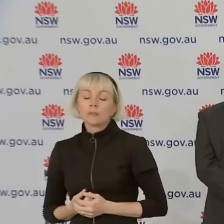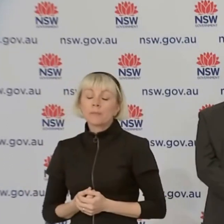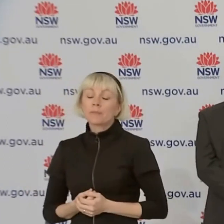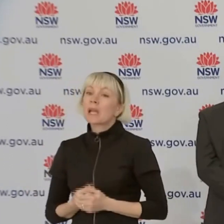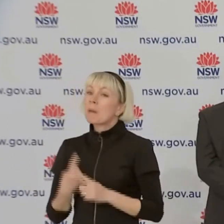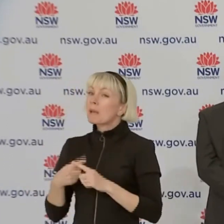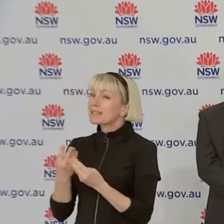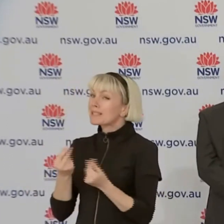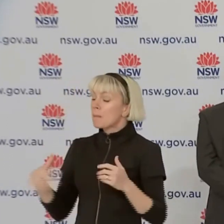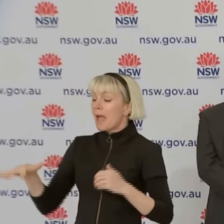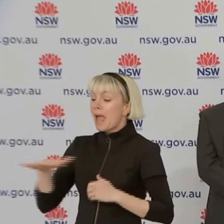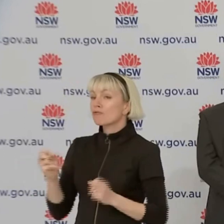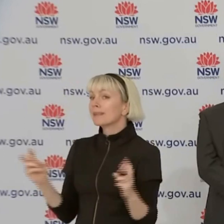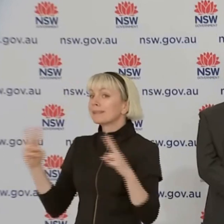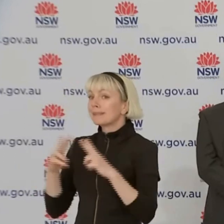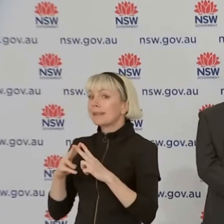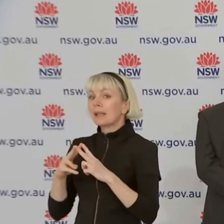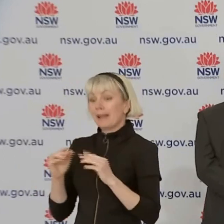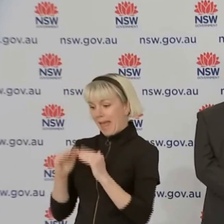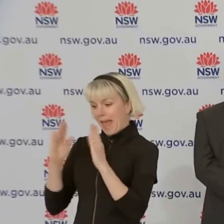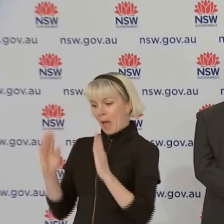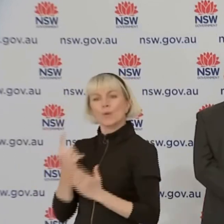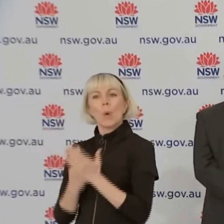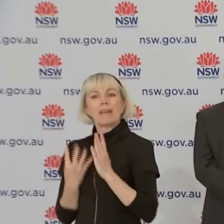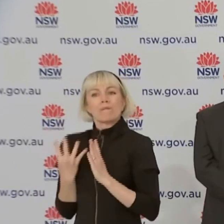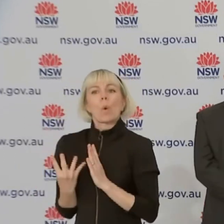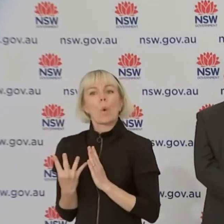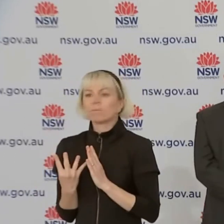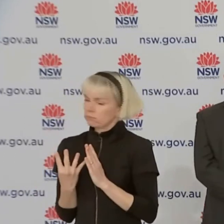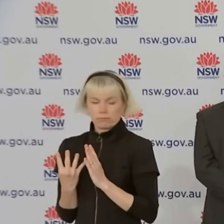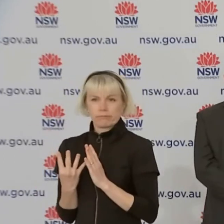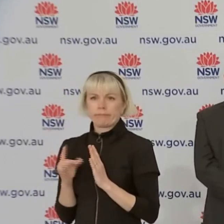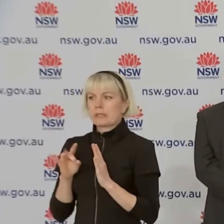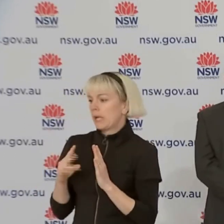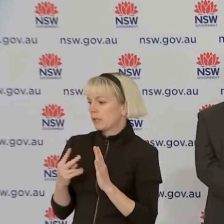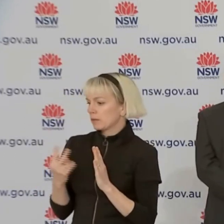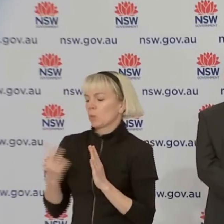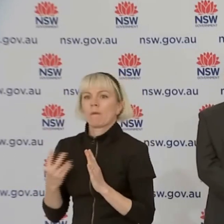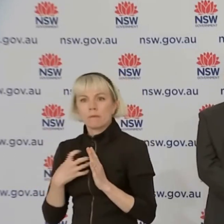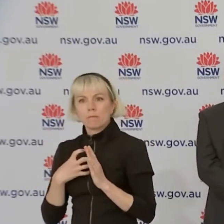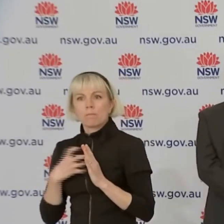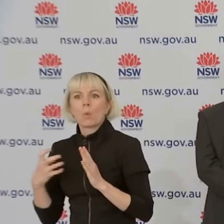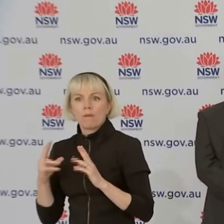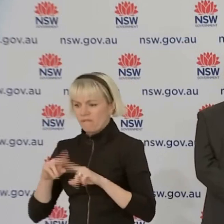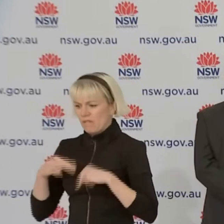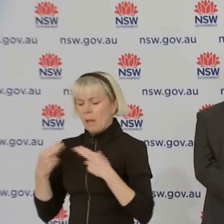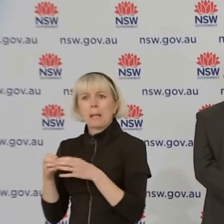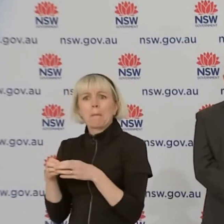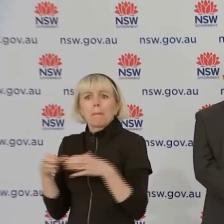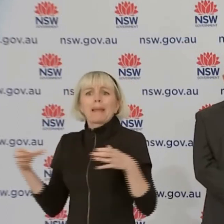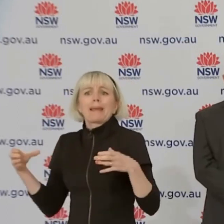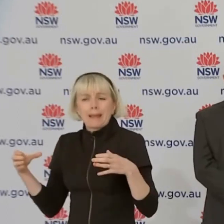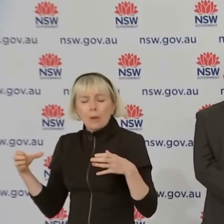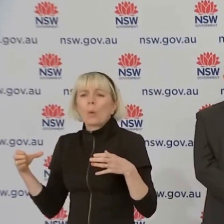makes a difference. And in some parts of our communities, there are households with double digits, households of 10, or others aren't uncommon in parts of Greater Sydney.